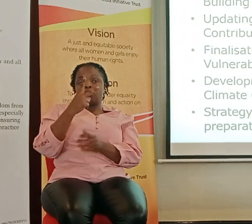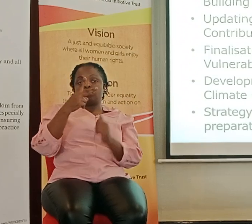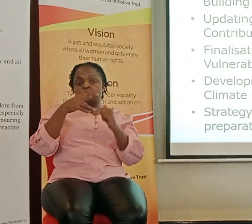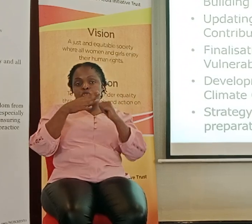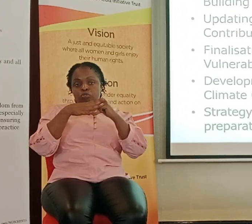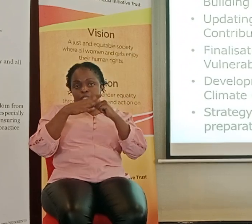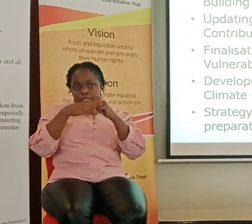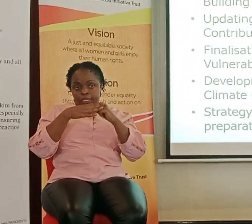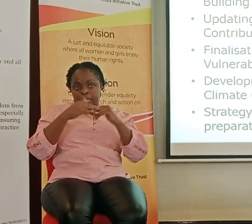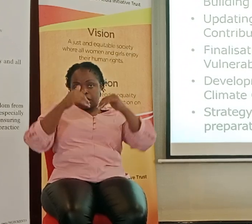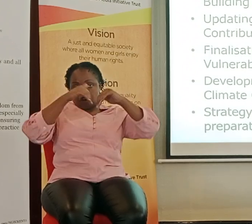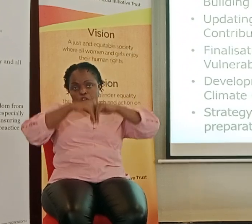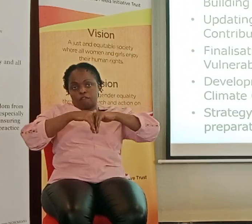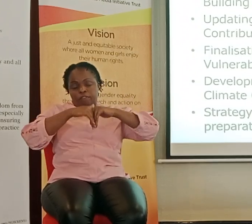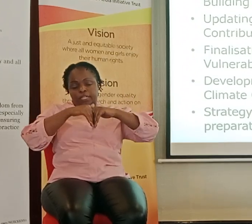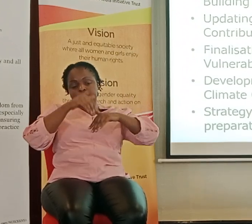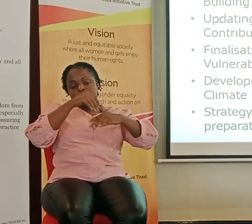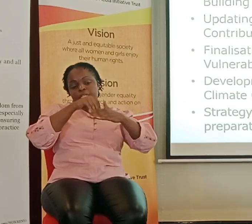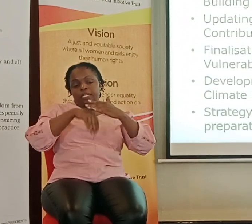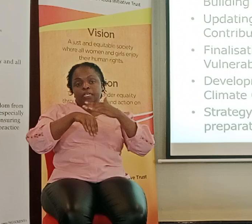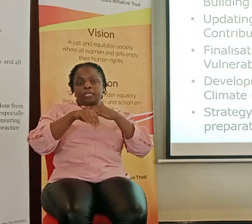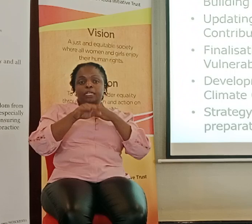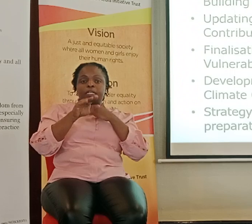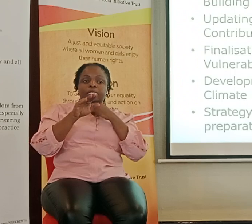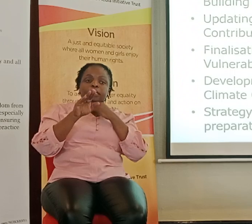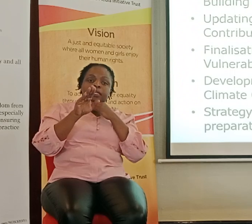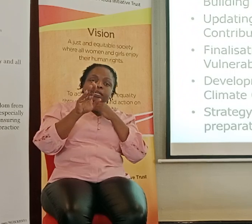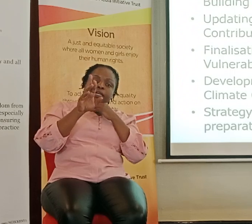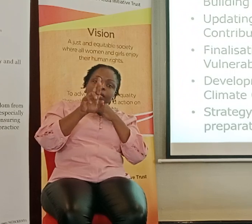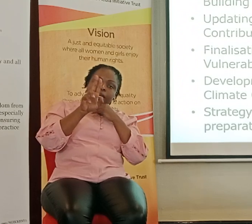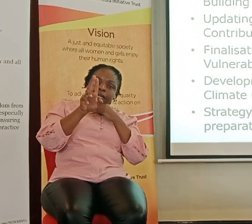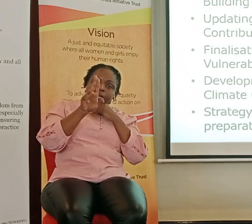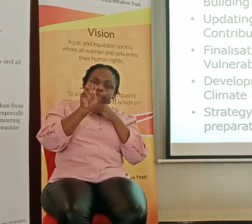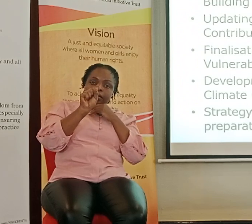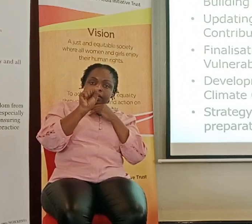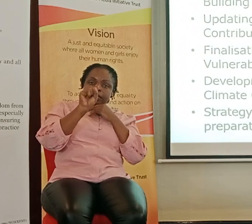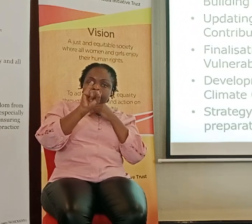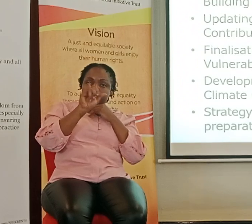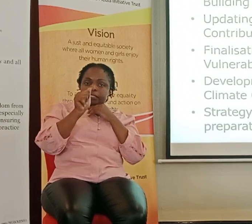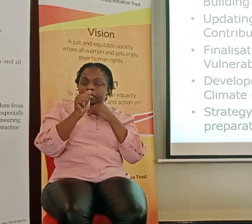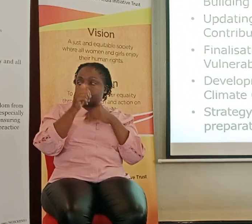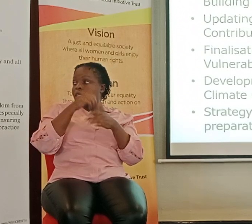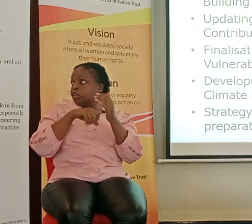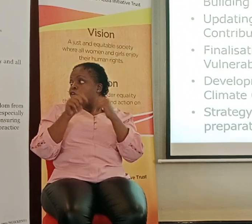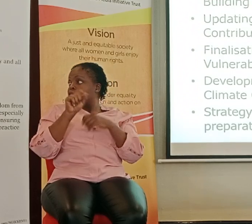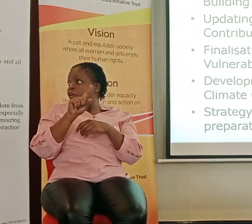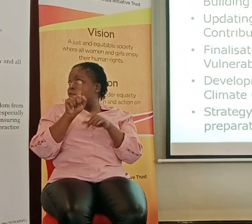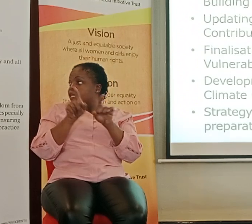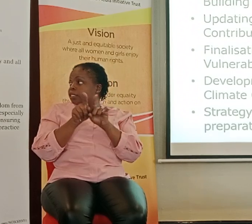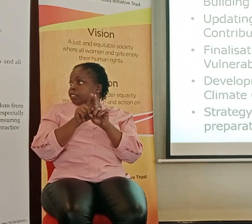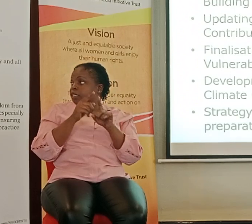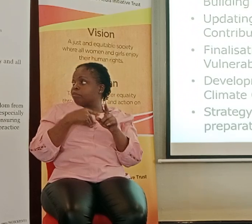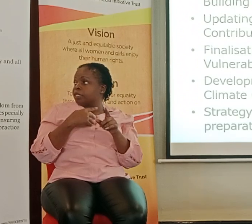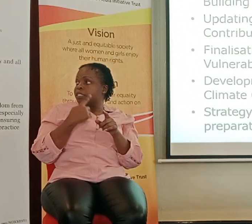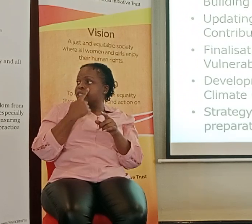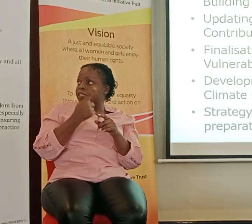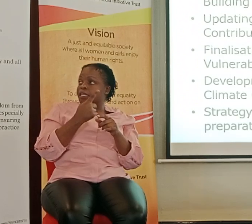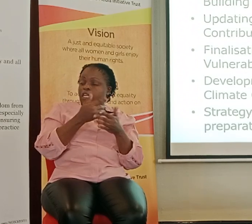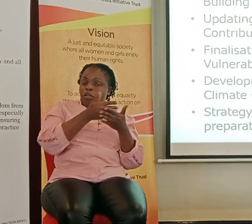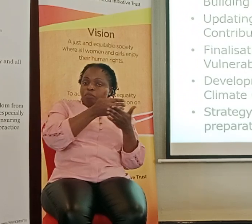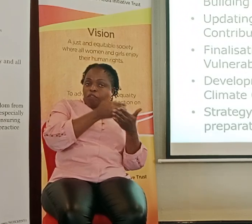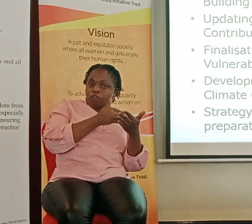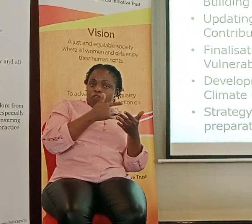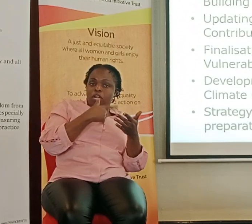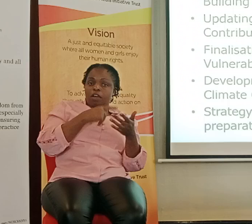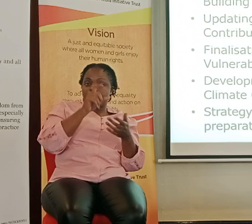COP29 conference in Baku in November. And of course, I mentioned earlier that there have been